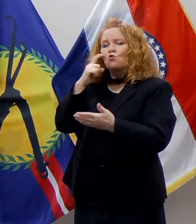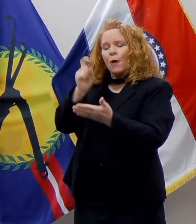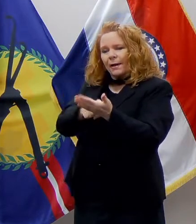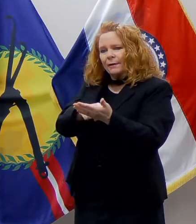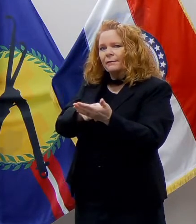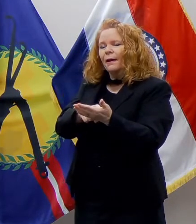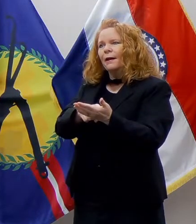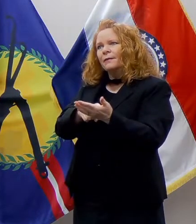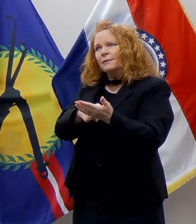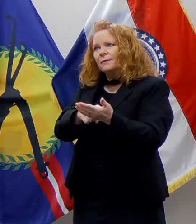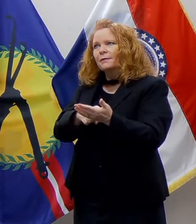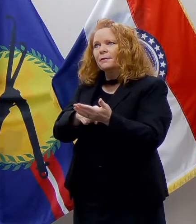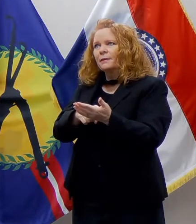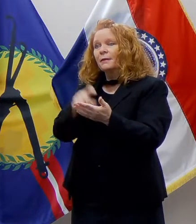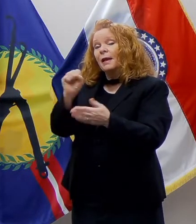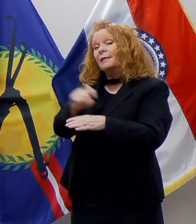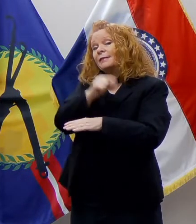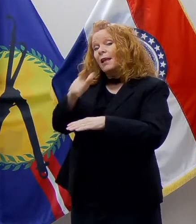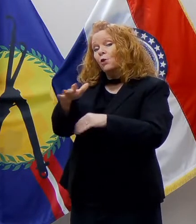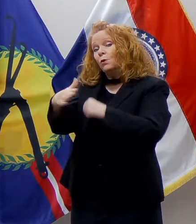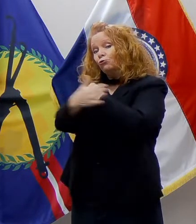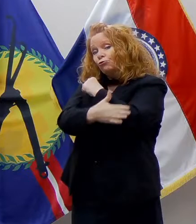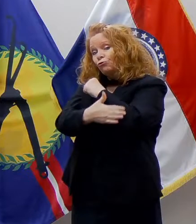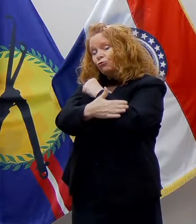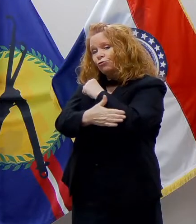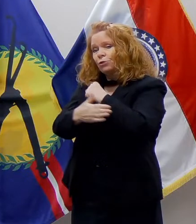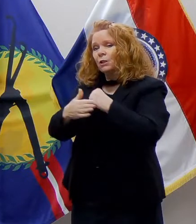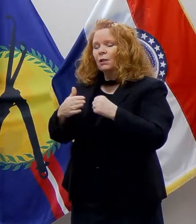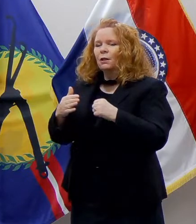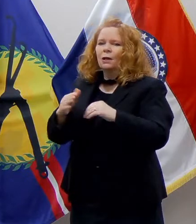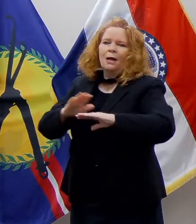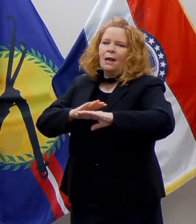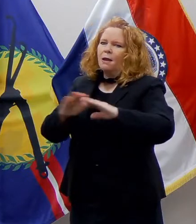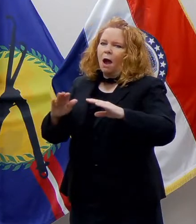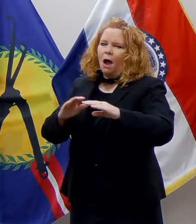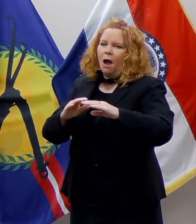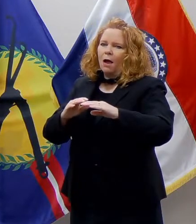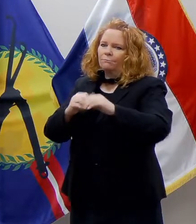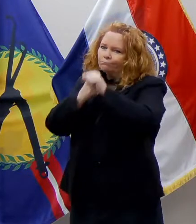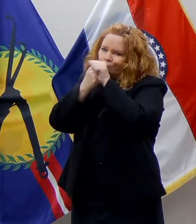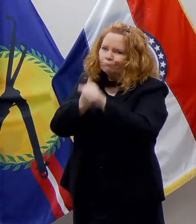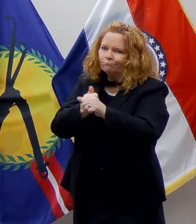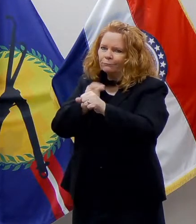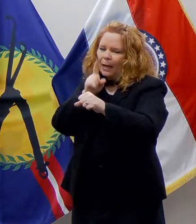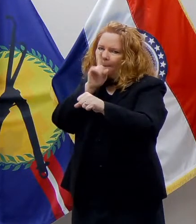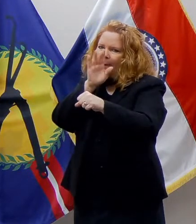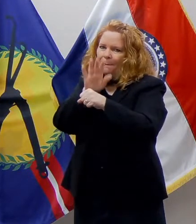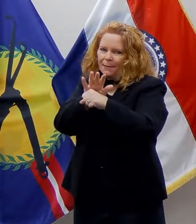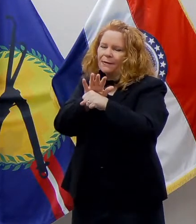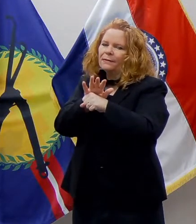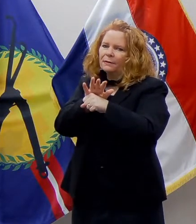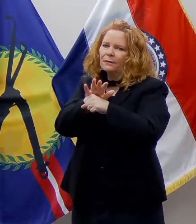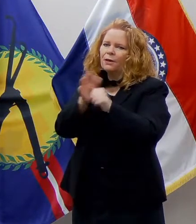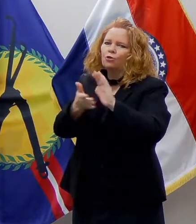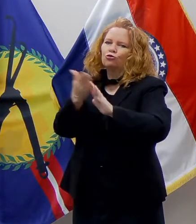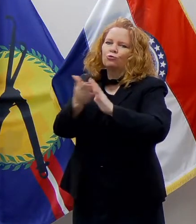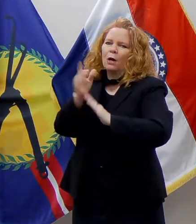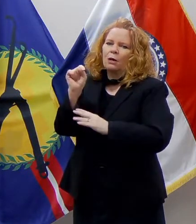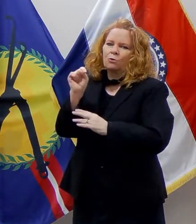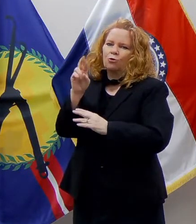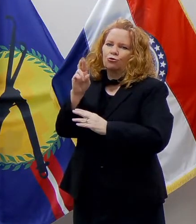the St. Louis region has not kept its commitment to run the